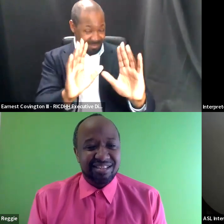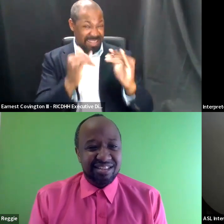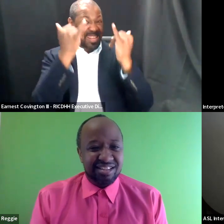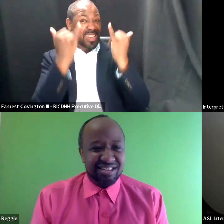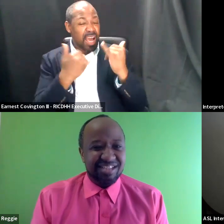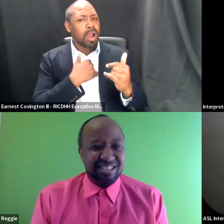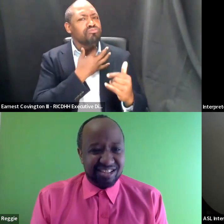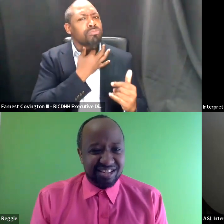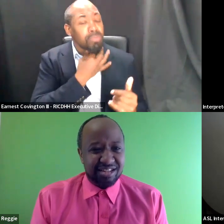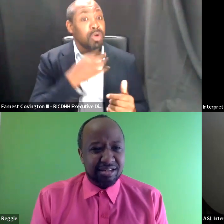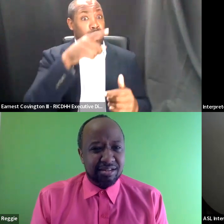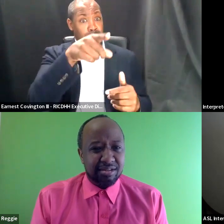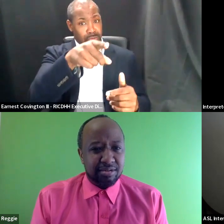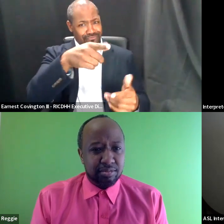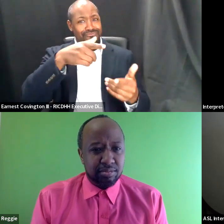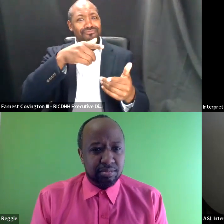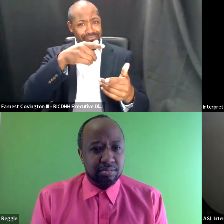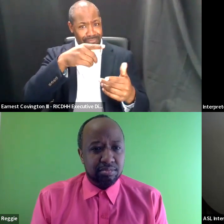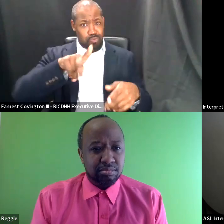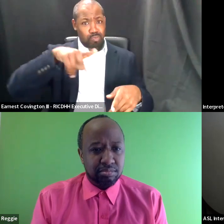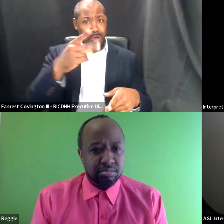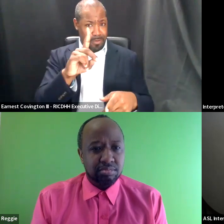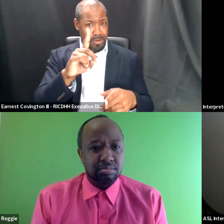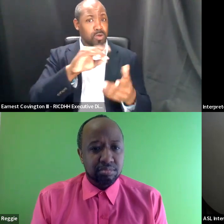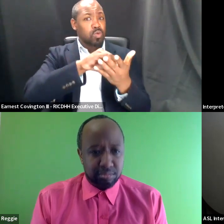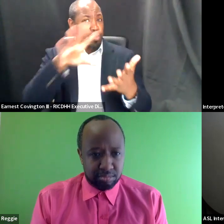capability. So thank you for that inspiration.